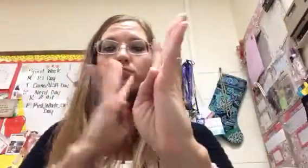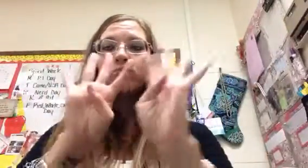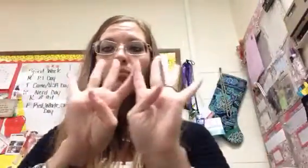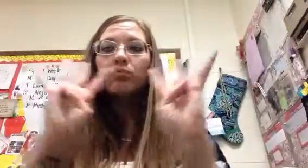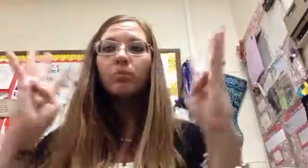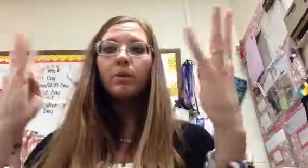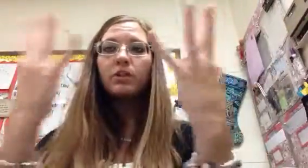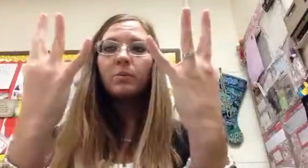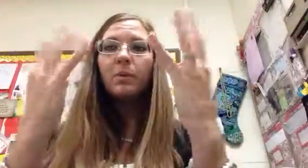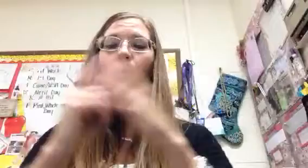People, bunches of people.